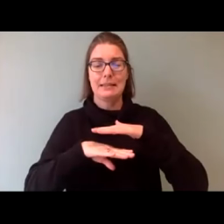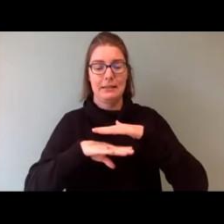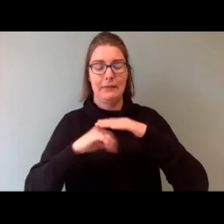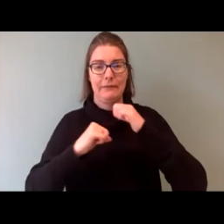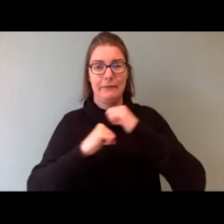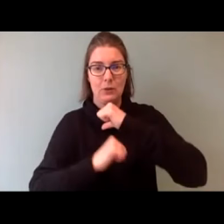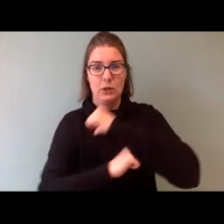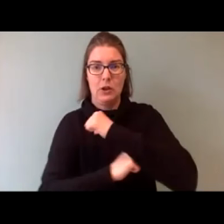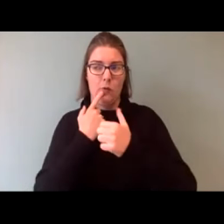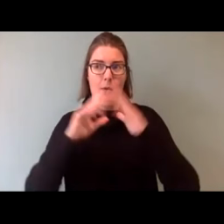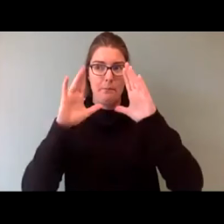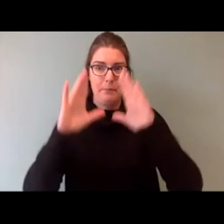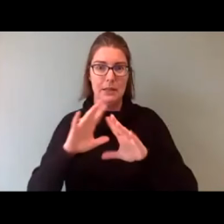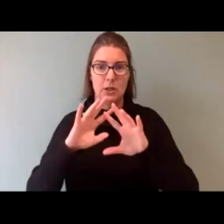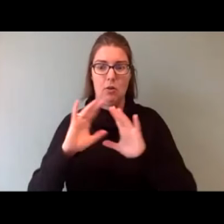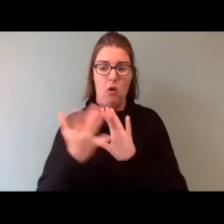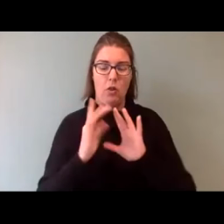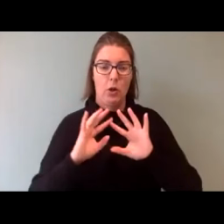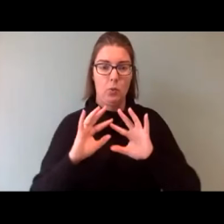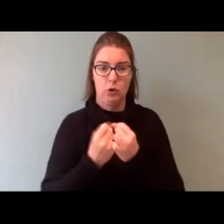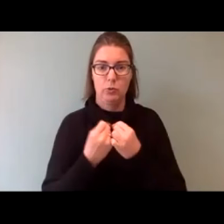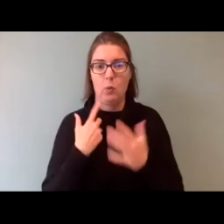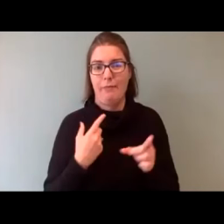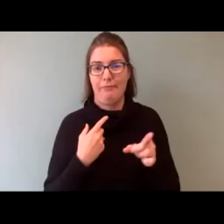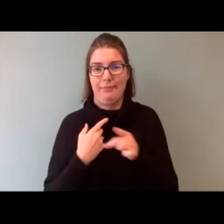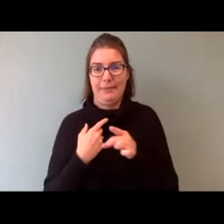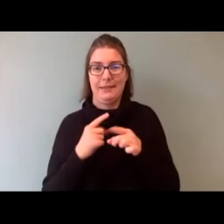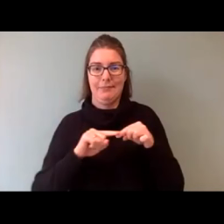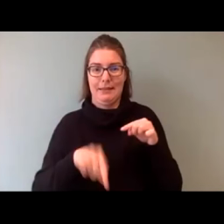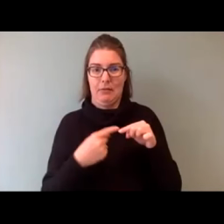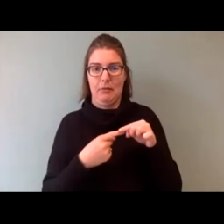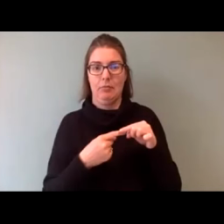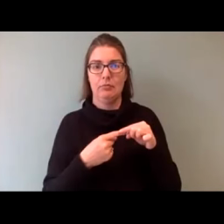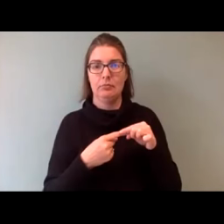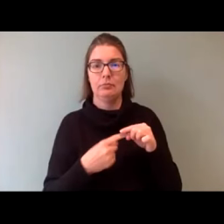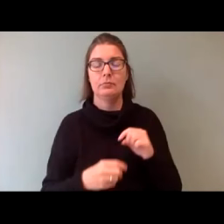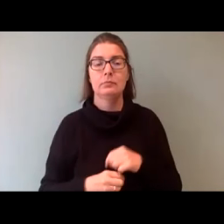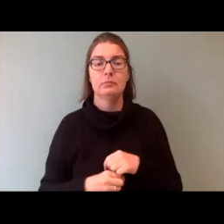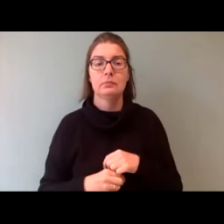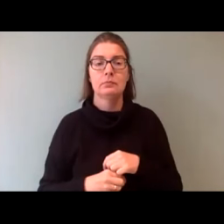remote workshop should be these sort of cycles of